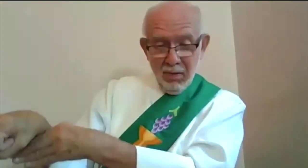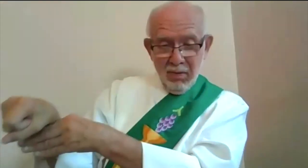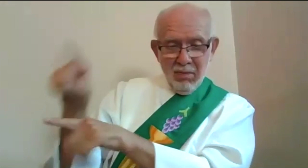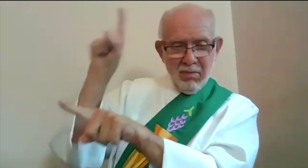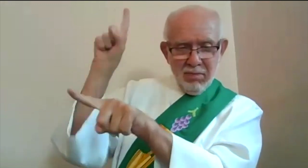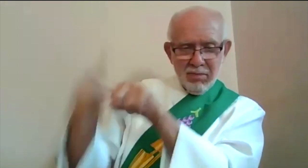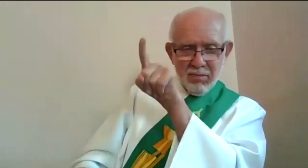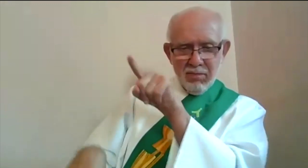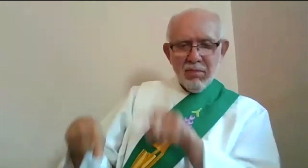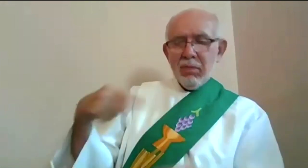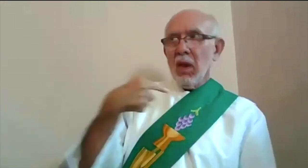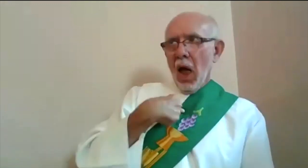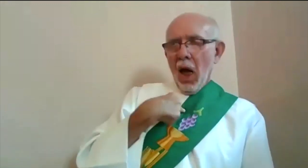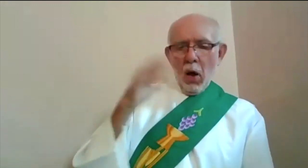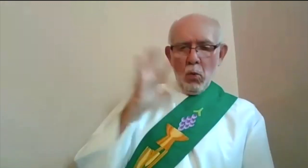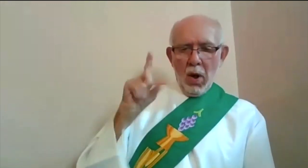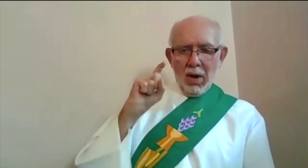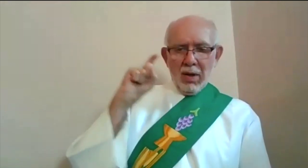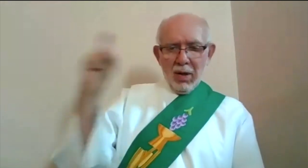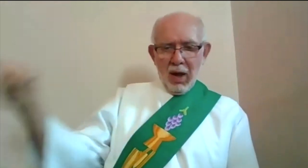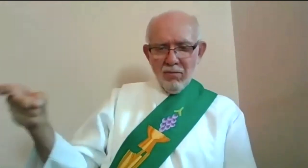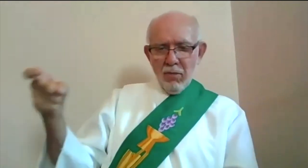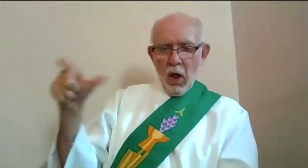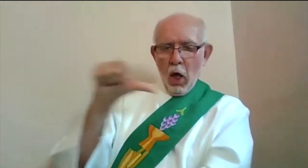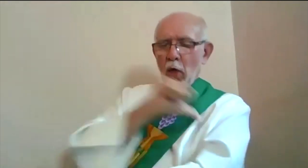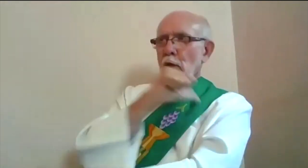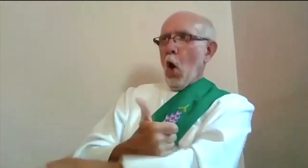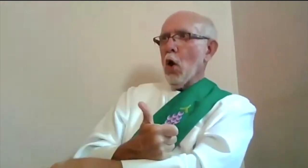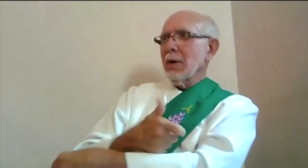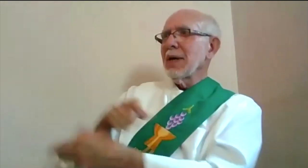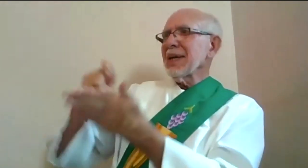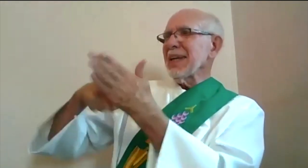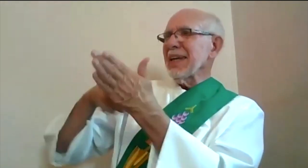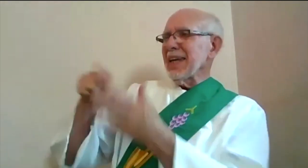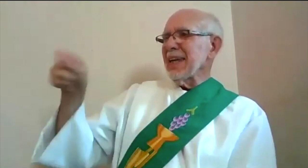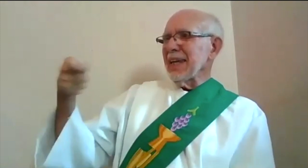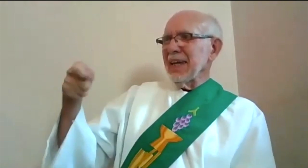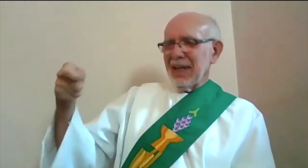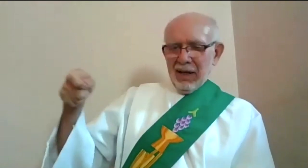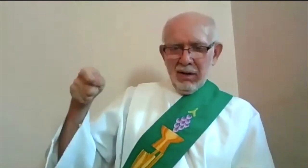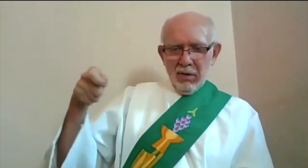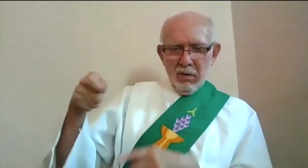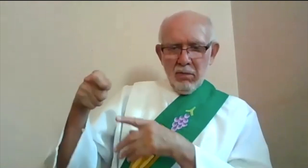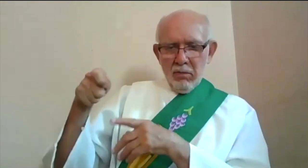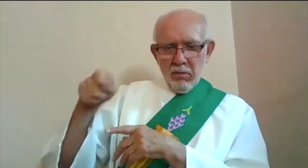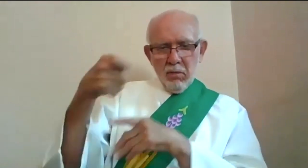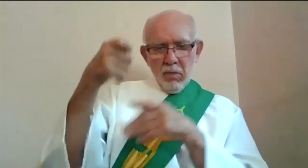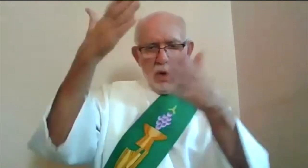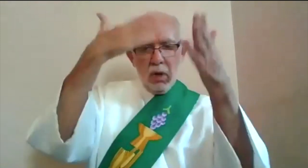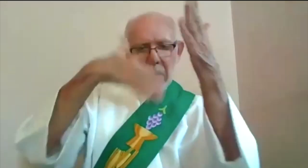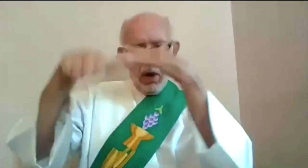netherworld shall not prevail against it. I will give you the keys to the kingdom.